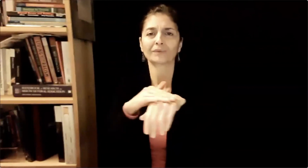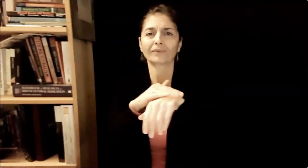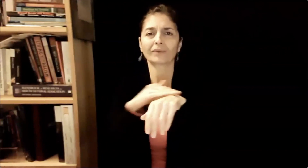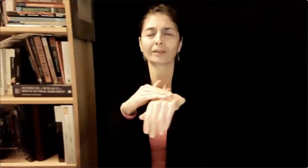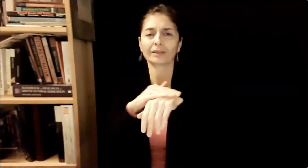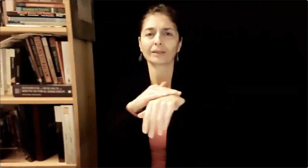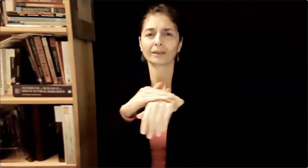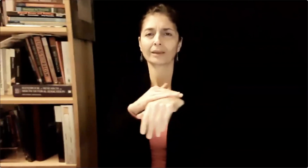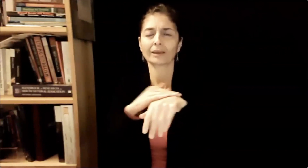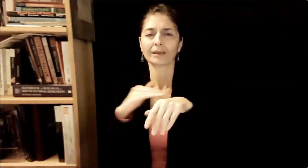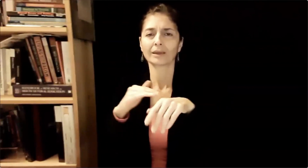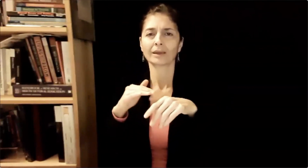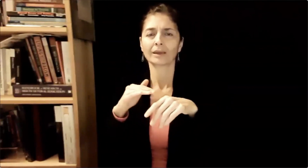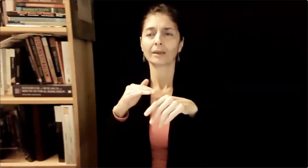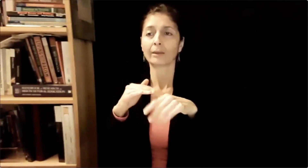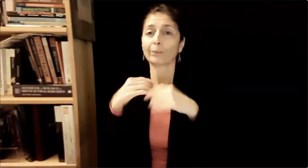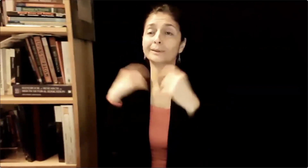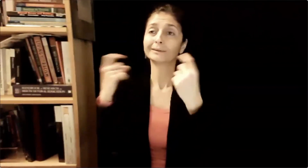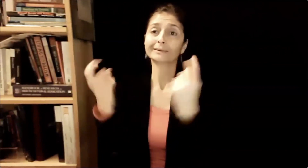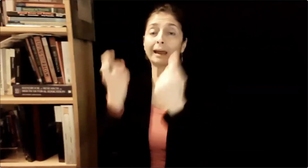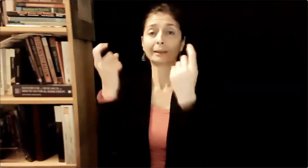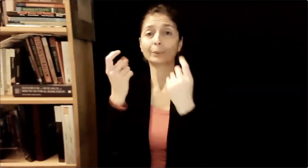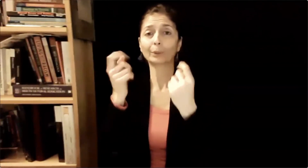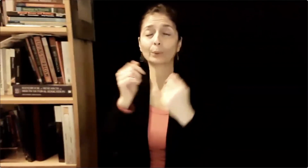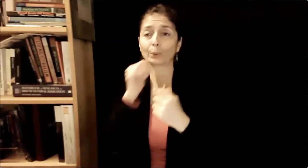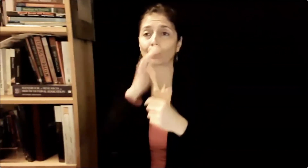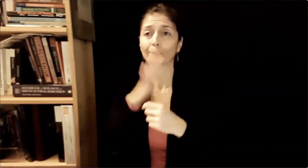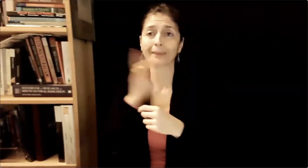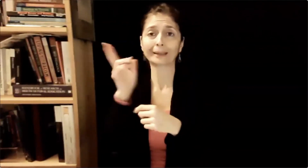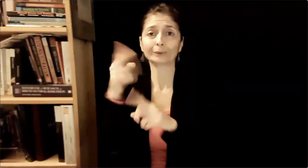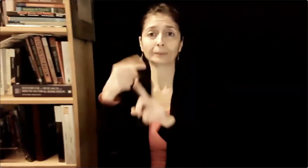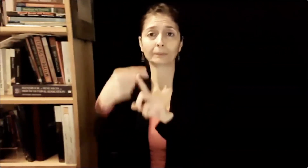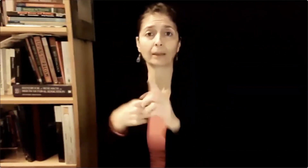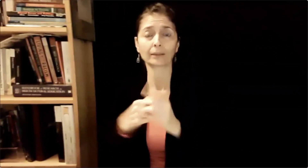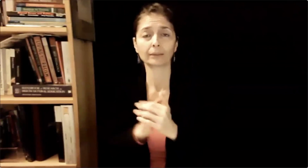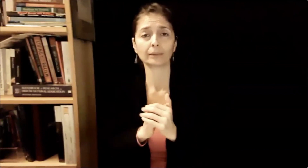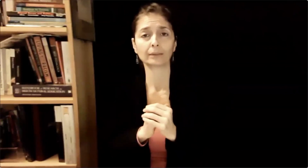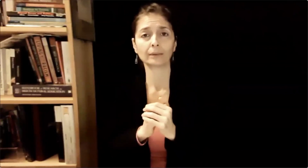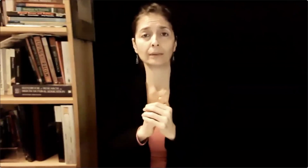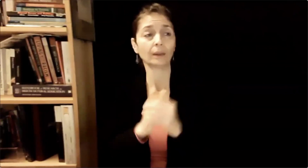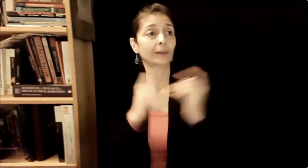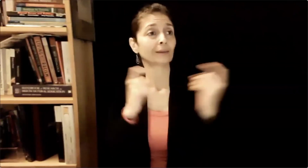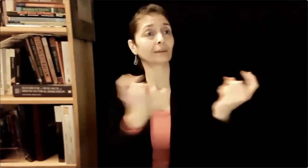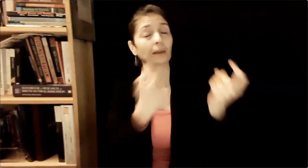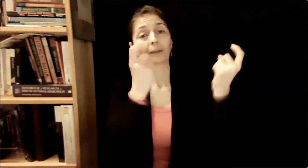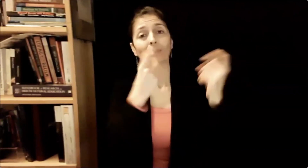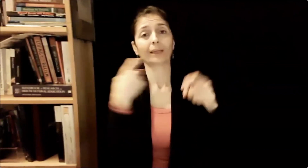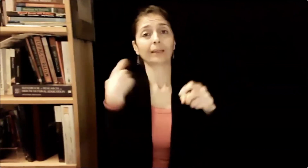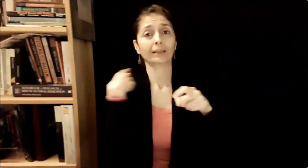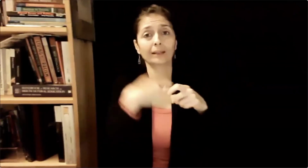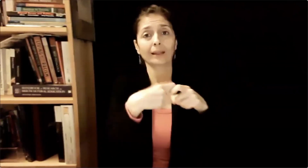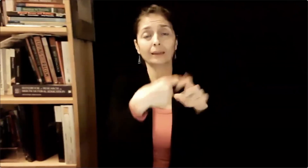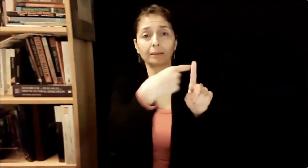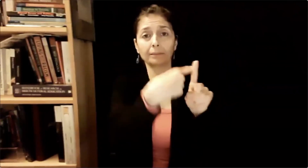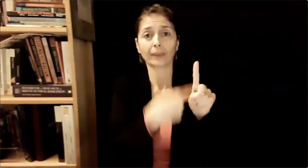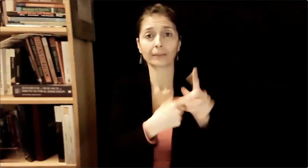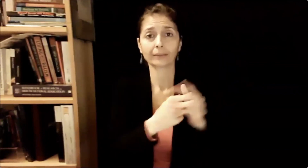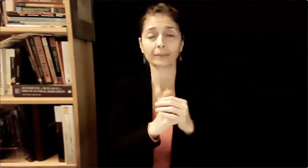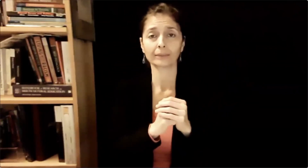Our multiple identities are not superficial. Are we just celebrating Women's History Month? Celebrating Latinx Heritage